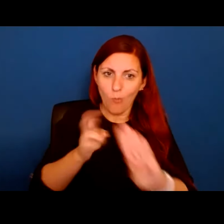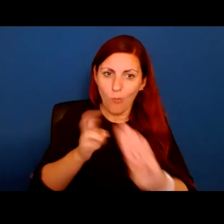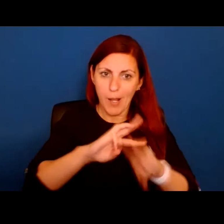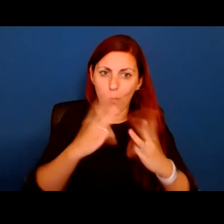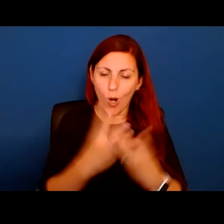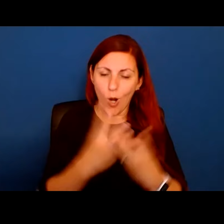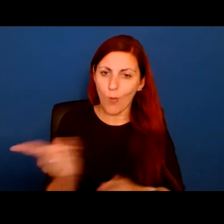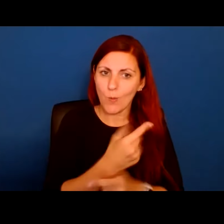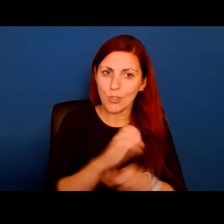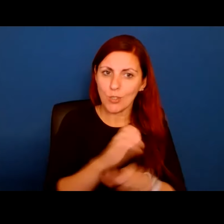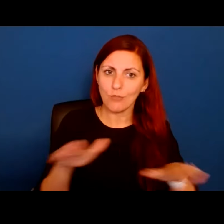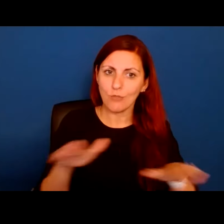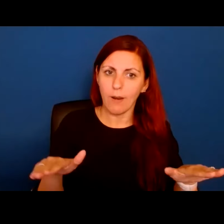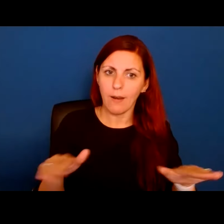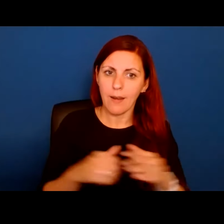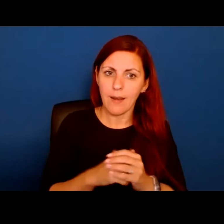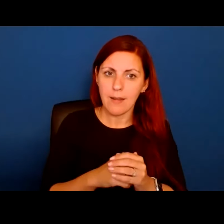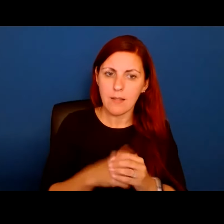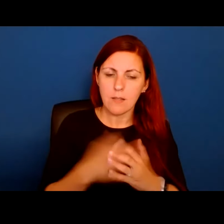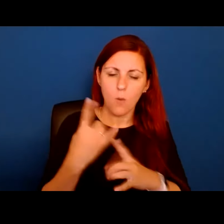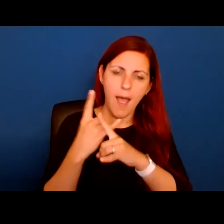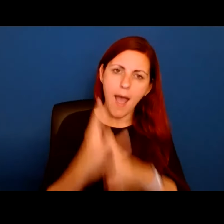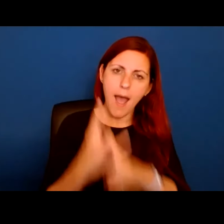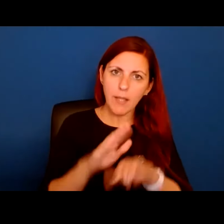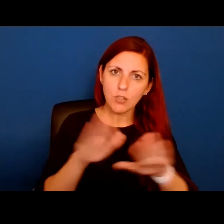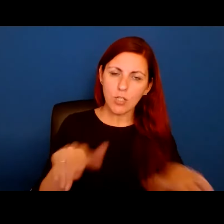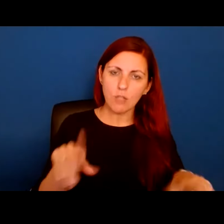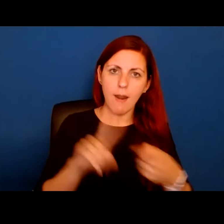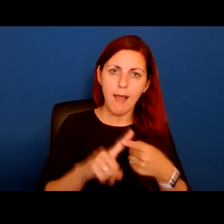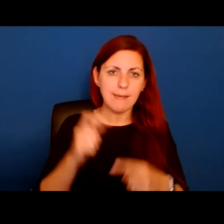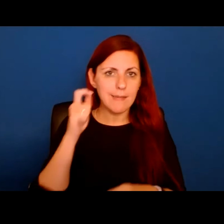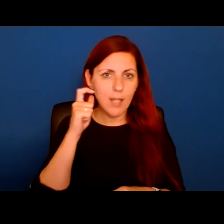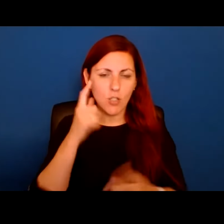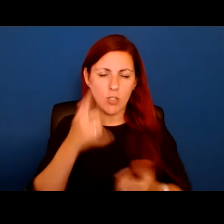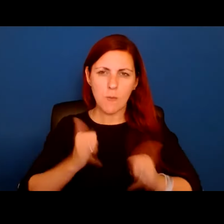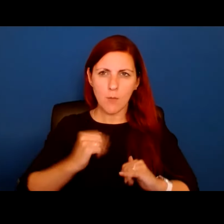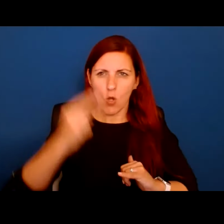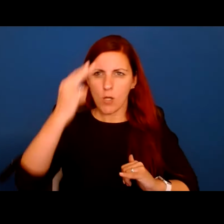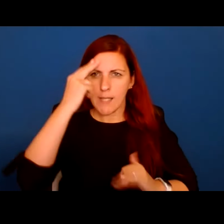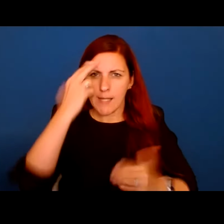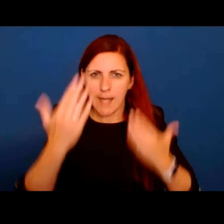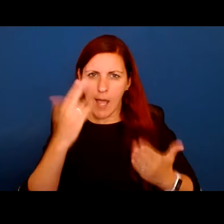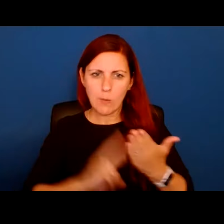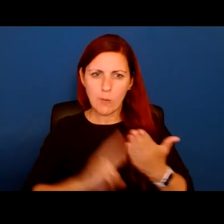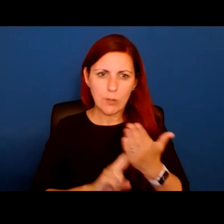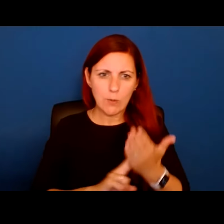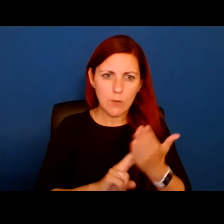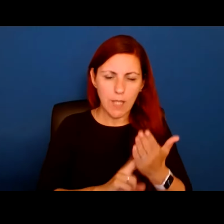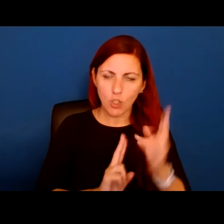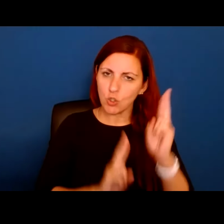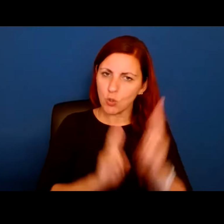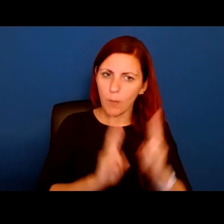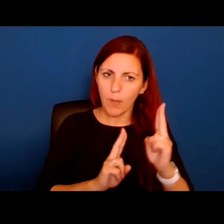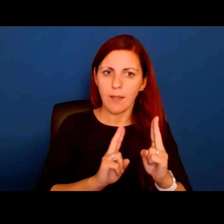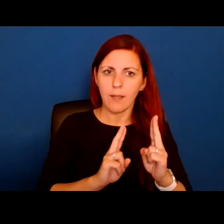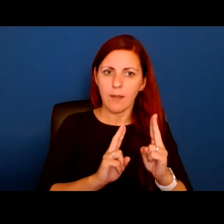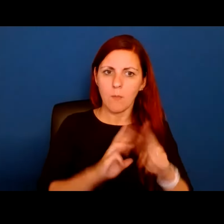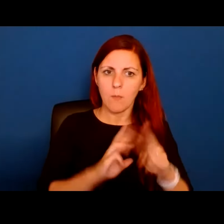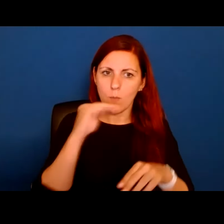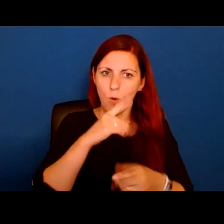to terms with. Regulation helping children and teenagers to understand and navigate it should be priority for all of society. From parents